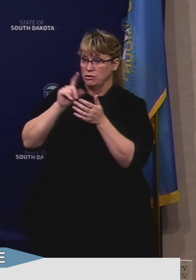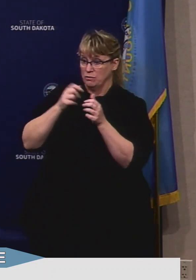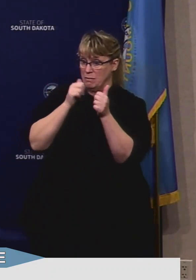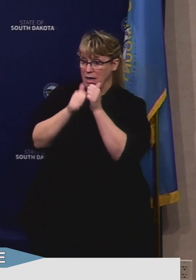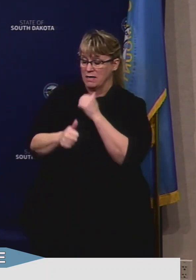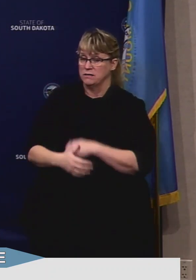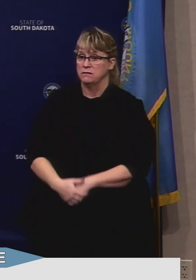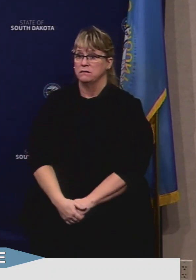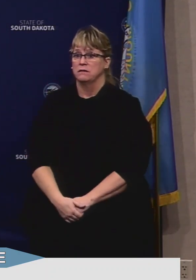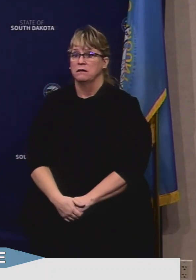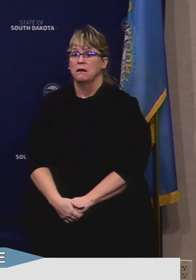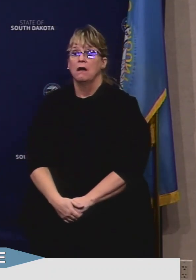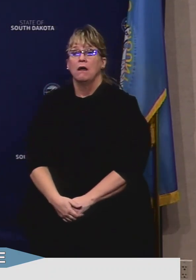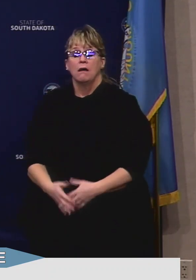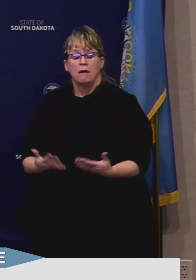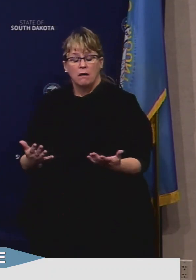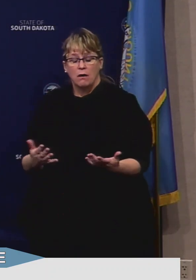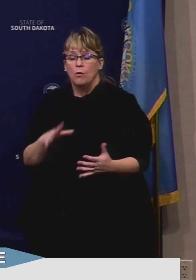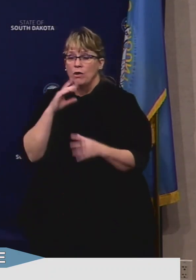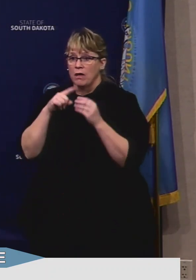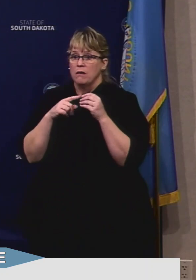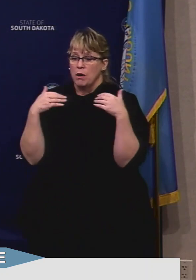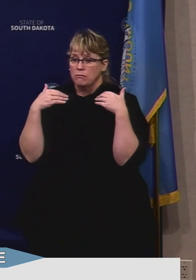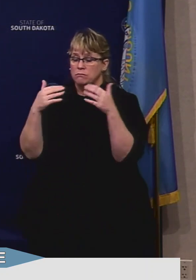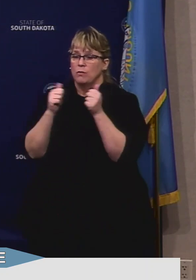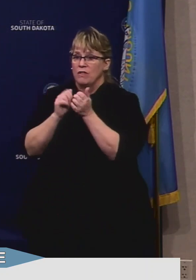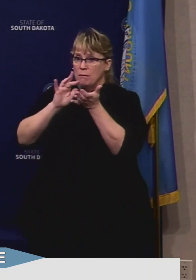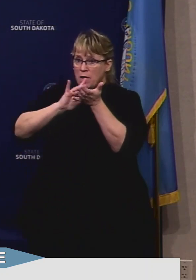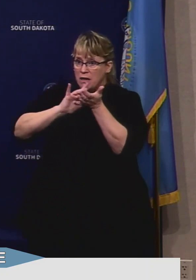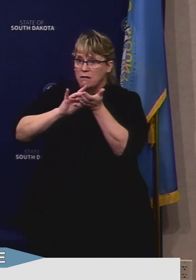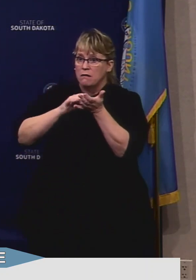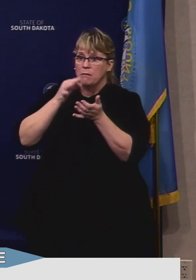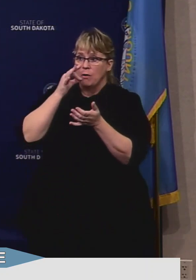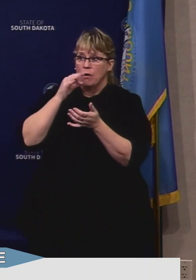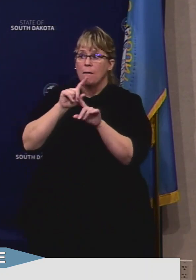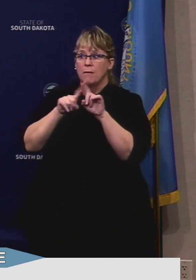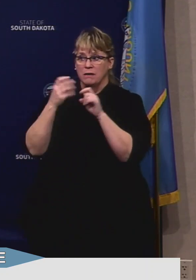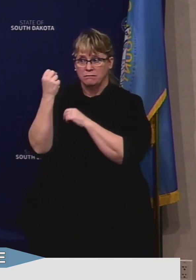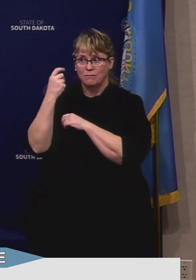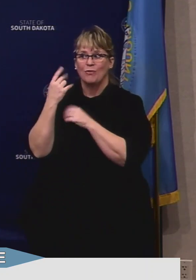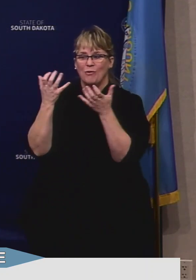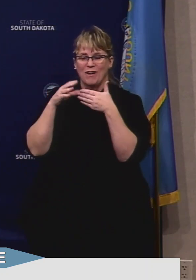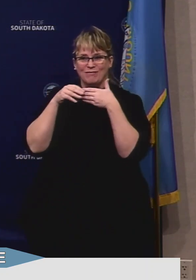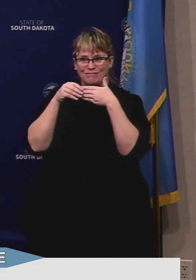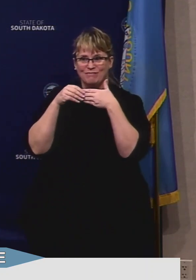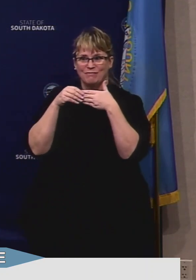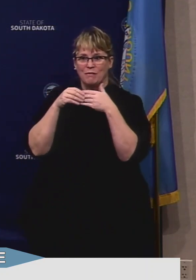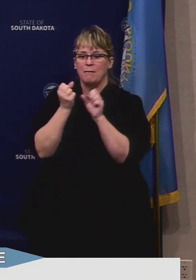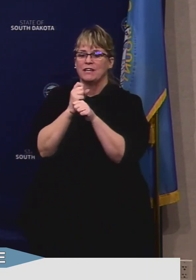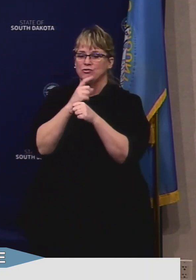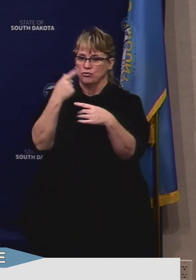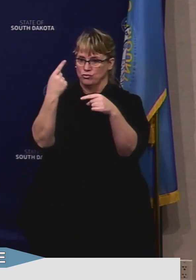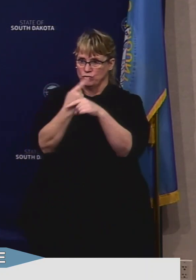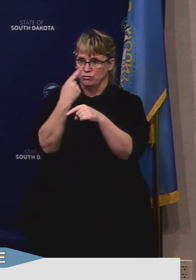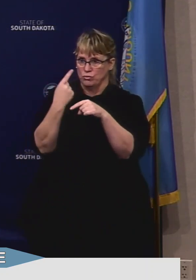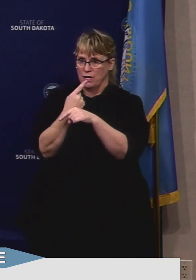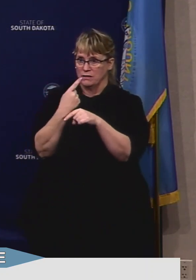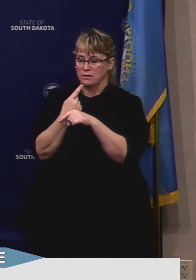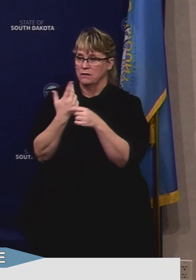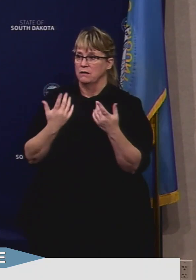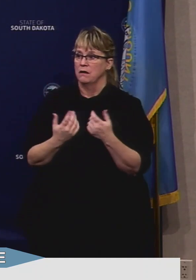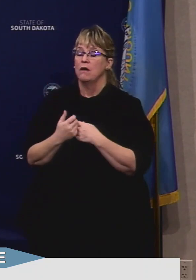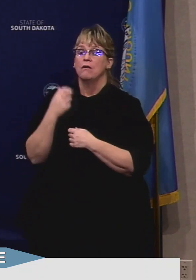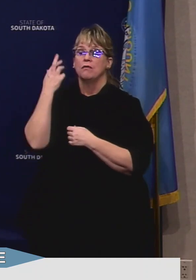with proceeding to implement medical marijuana. We're asking for some flexibility so that we can do it correctly. The